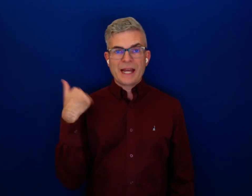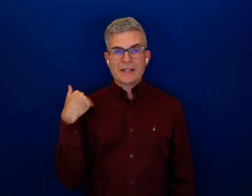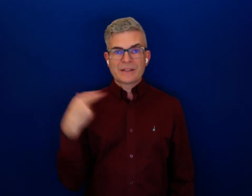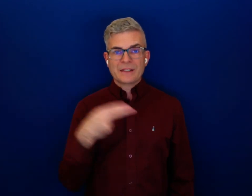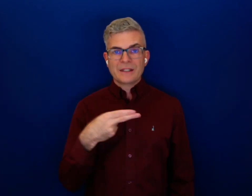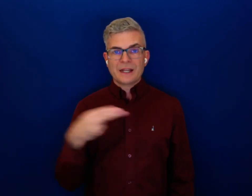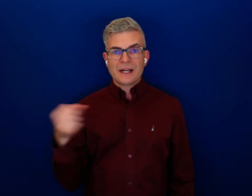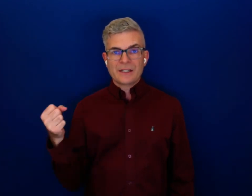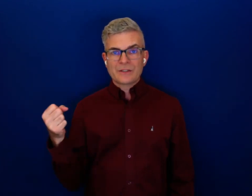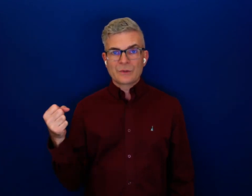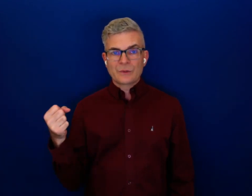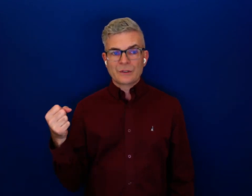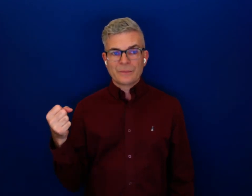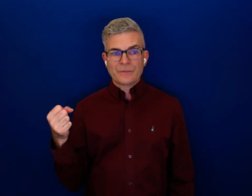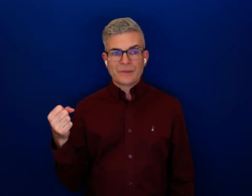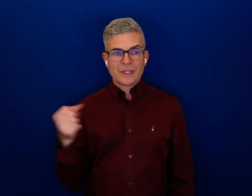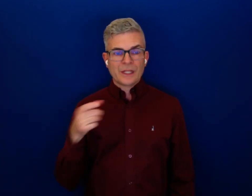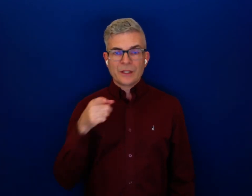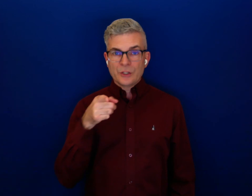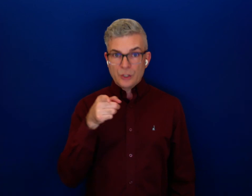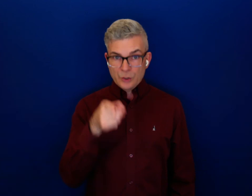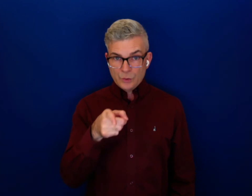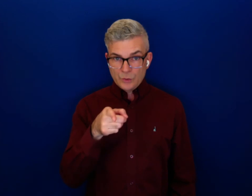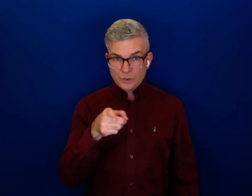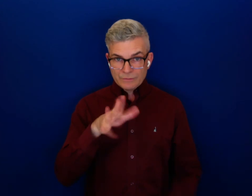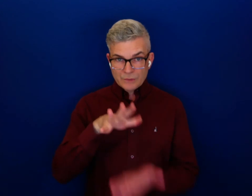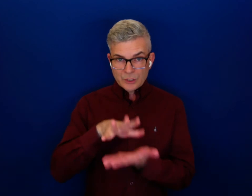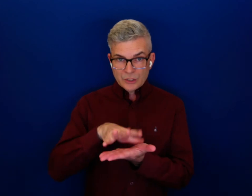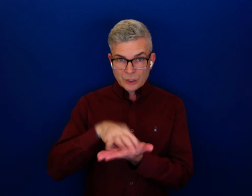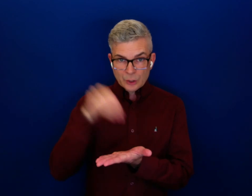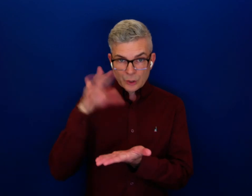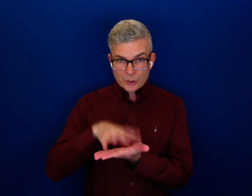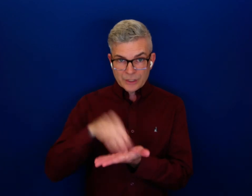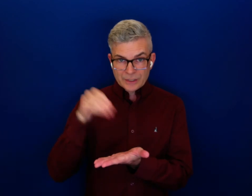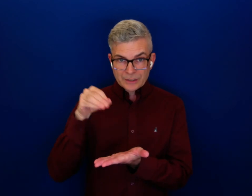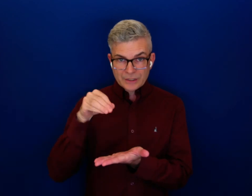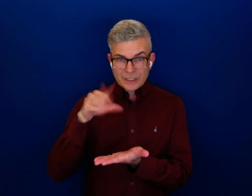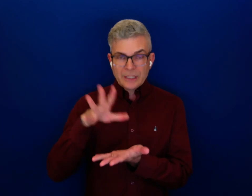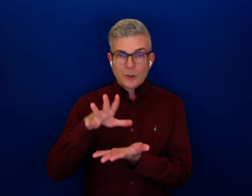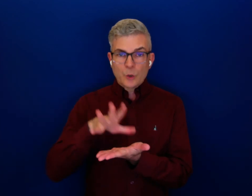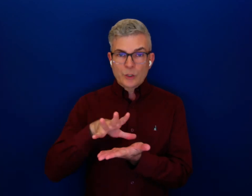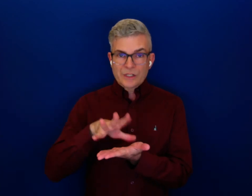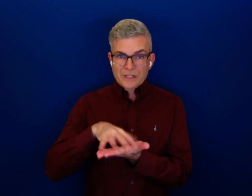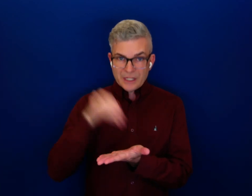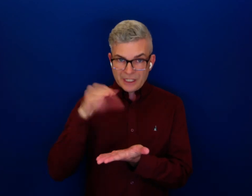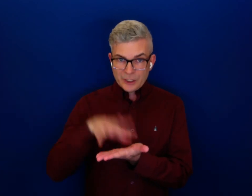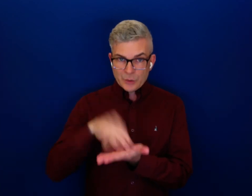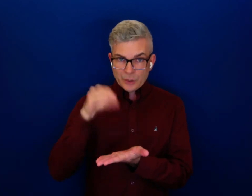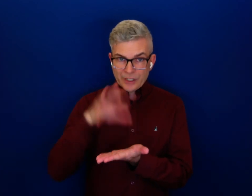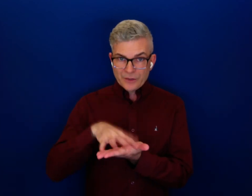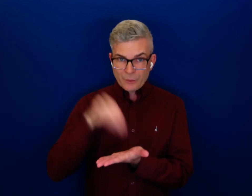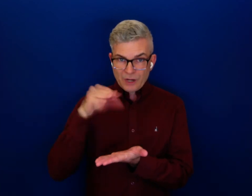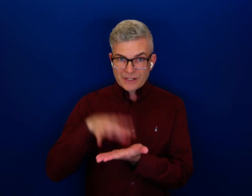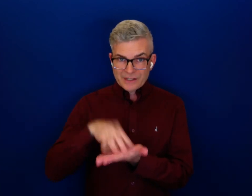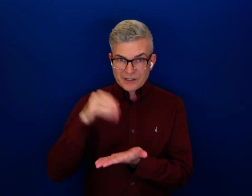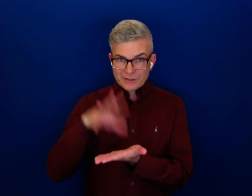past high school, you learn or study, you were in the process of